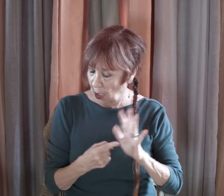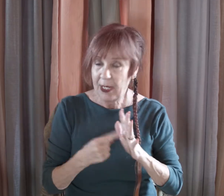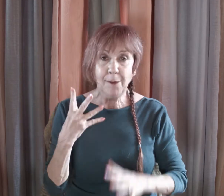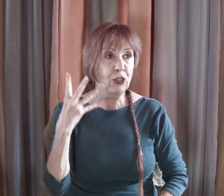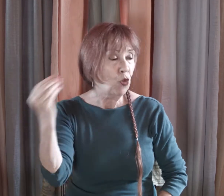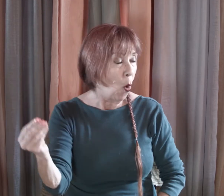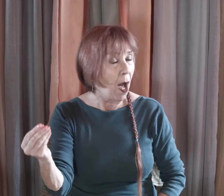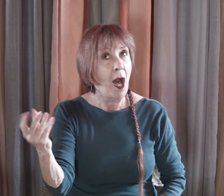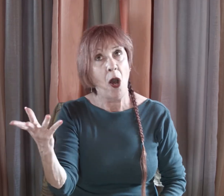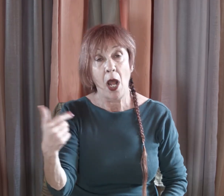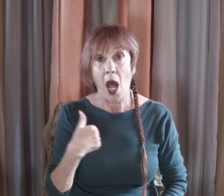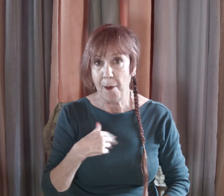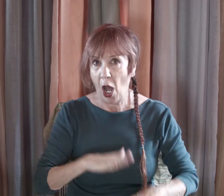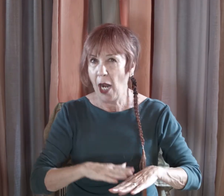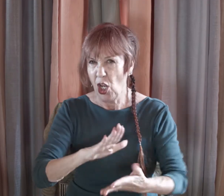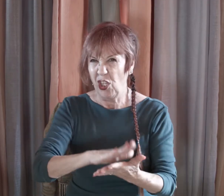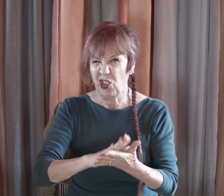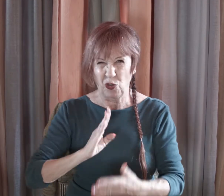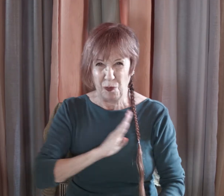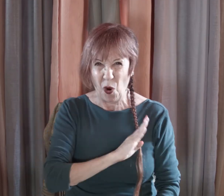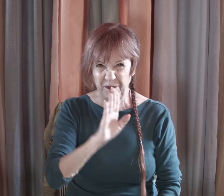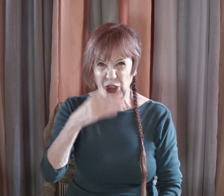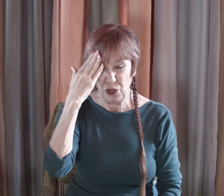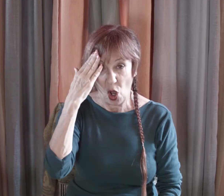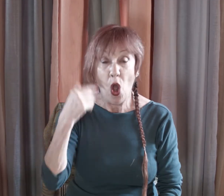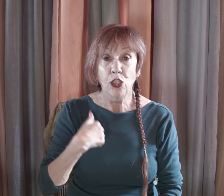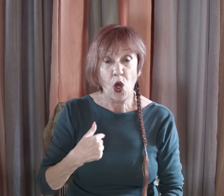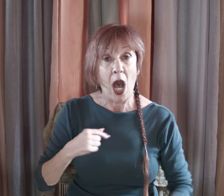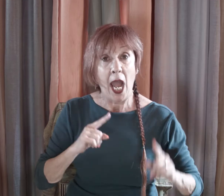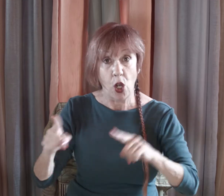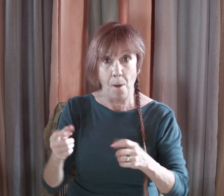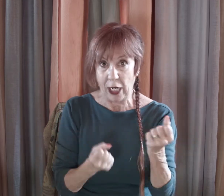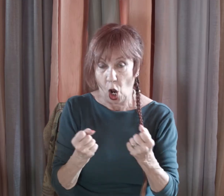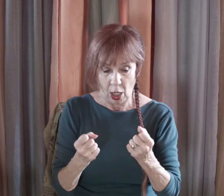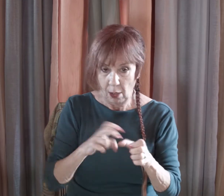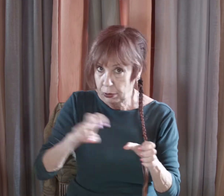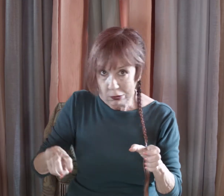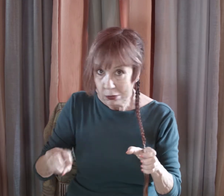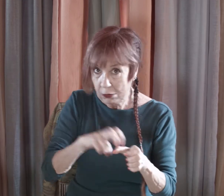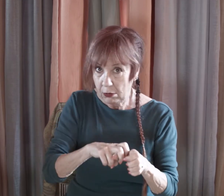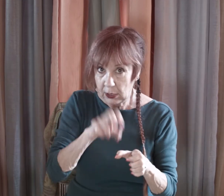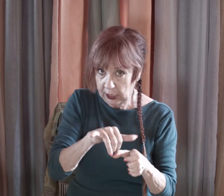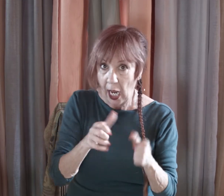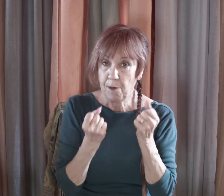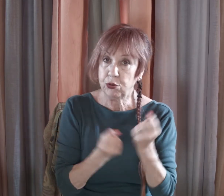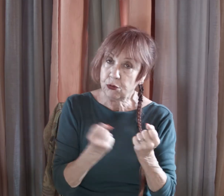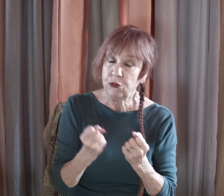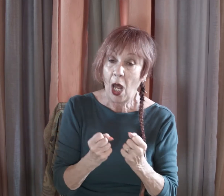do go out sometimes. I'm on the school board, as you may know, and so I go in my car. I don't get out of the car, but I go in my car and